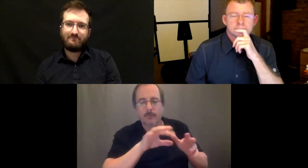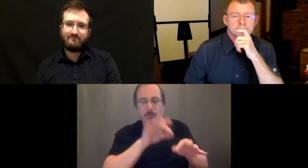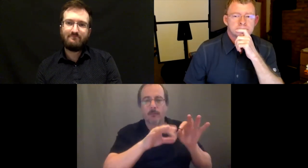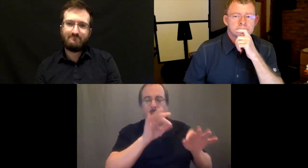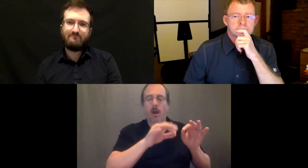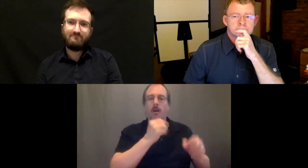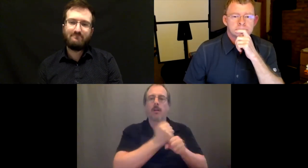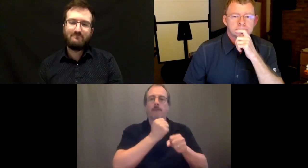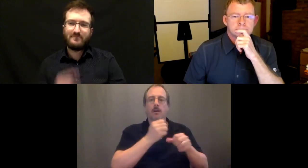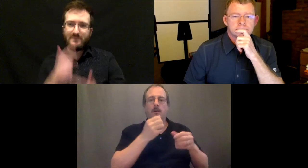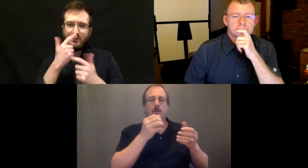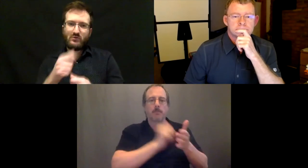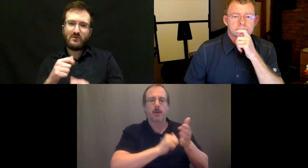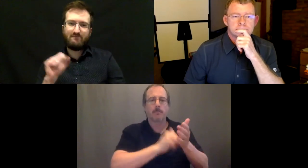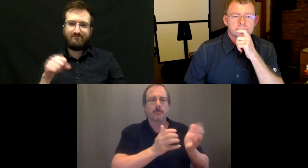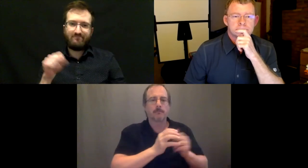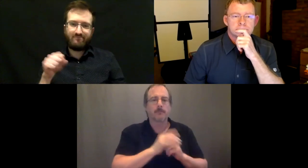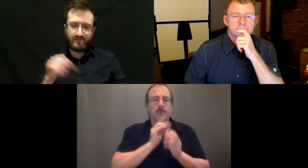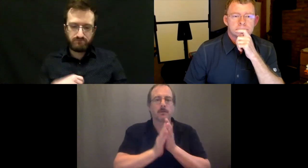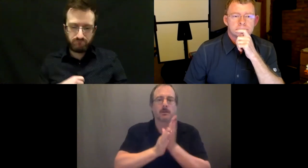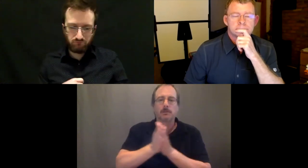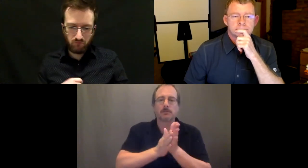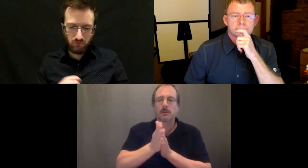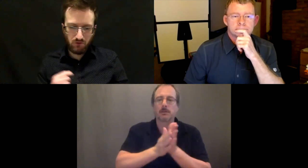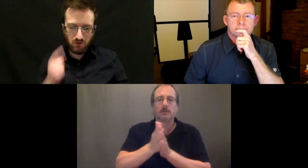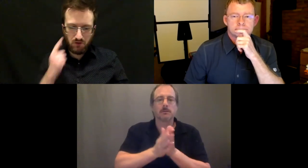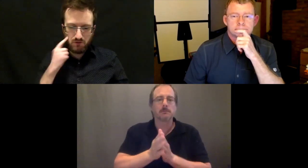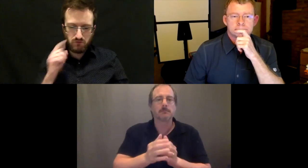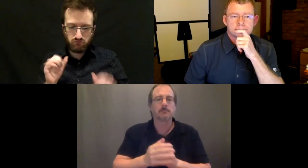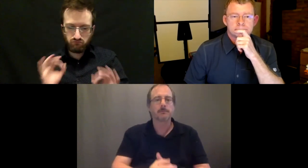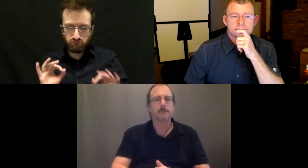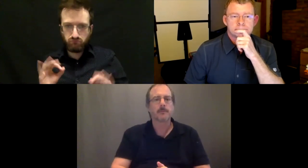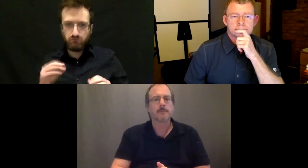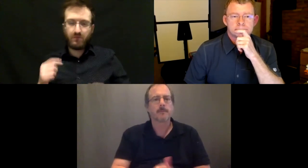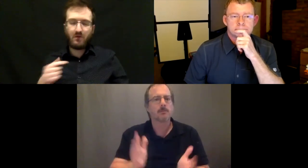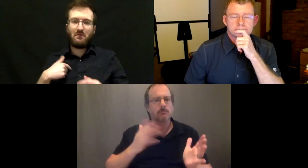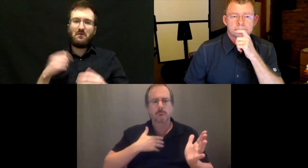but in a past survey that was the results, Winnipeg and Hamilton.